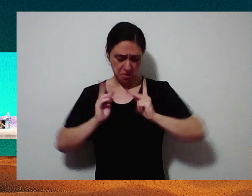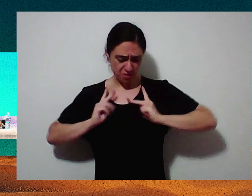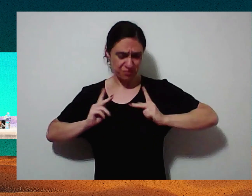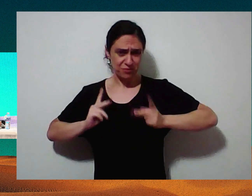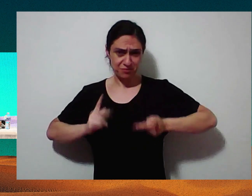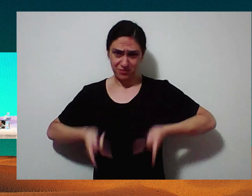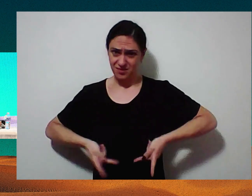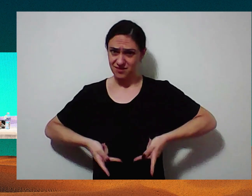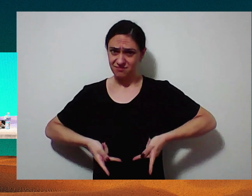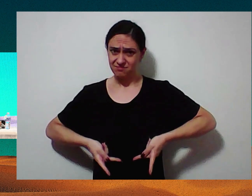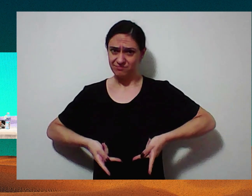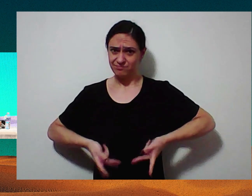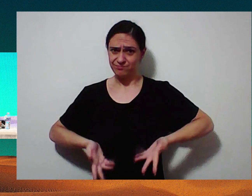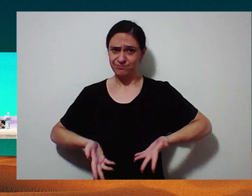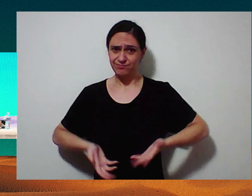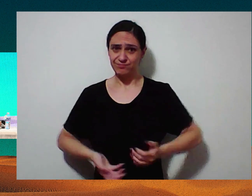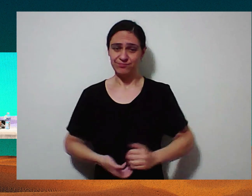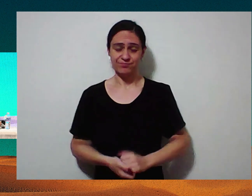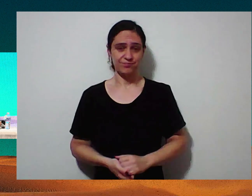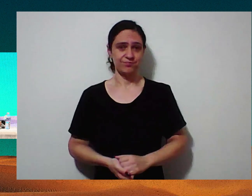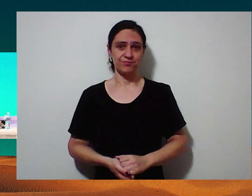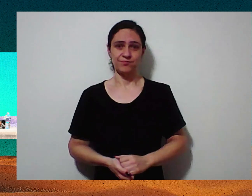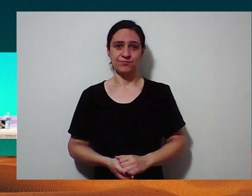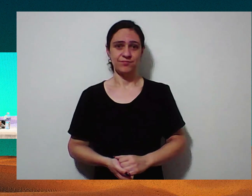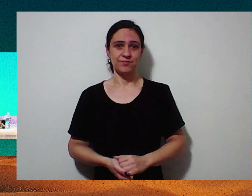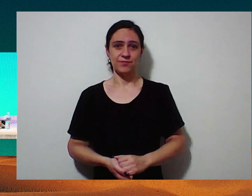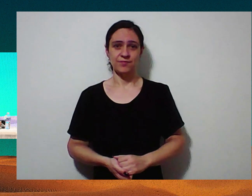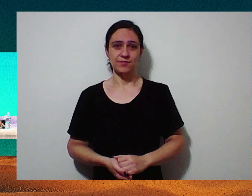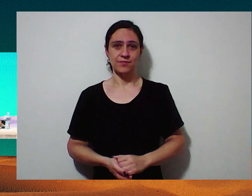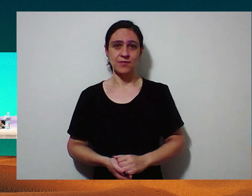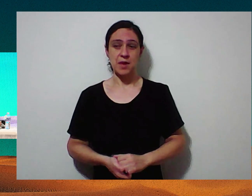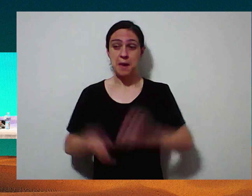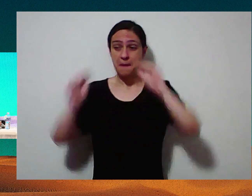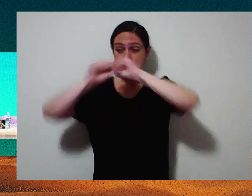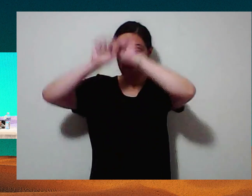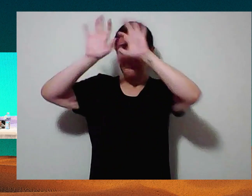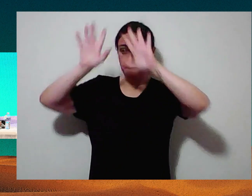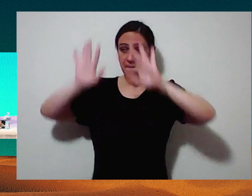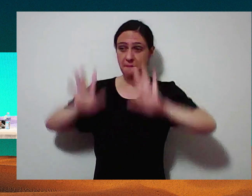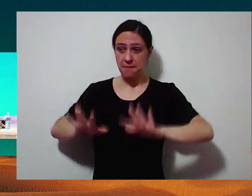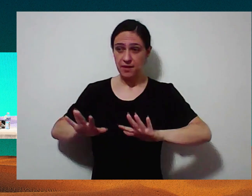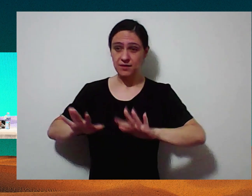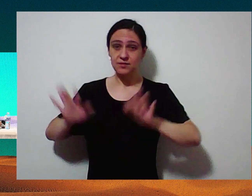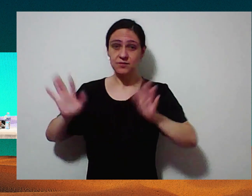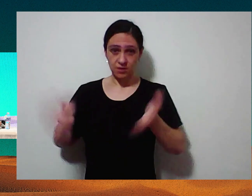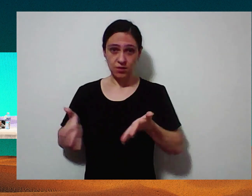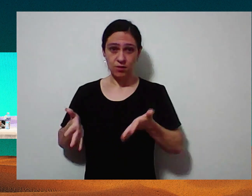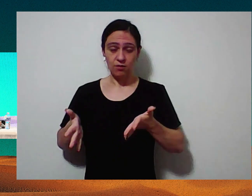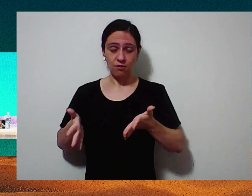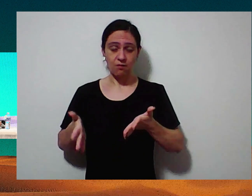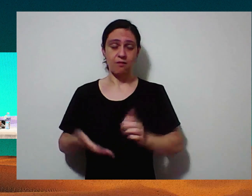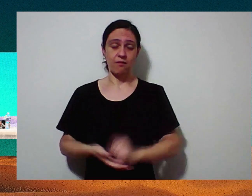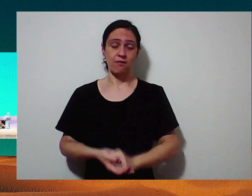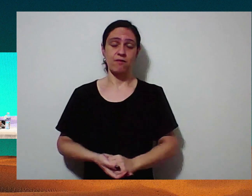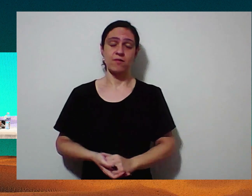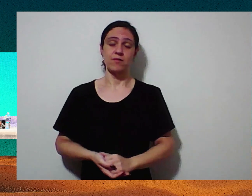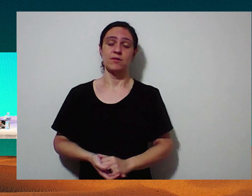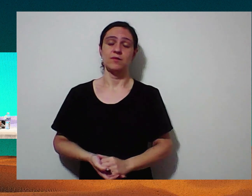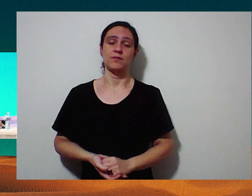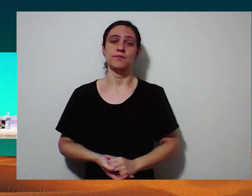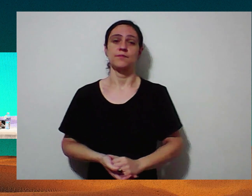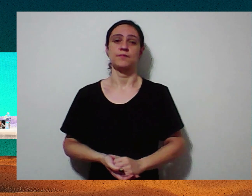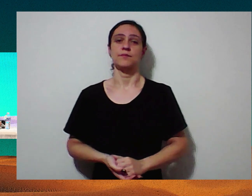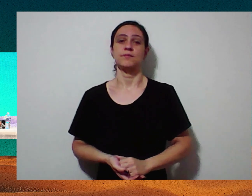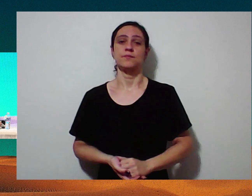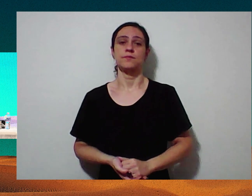the mind of a man? Essas bênçãos sobrenaturais que Deus deu para a igreja esses últimos anos, All these supernatural blessings which God had given